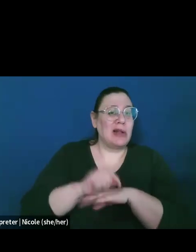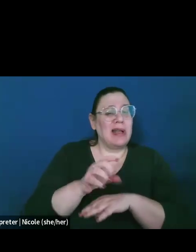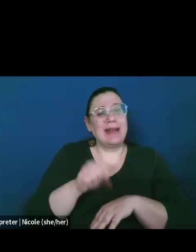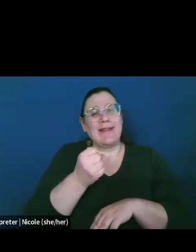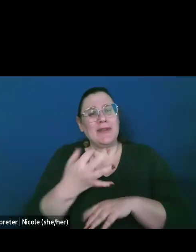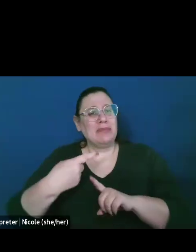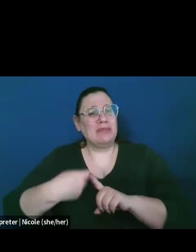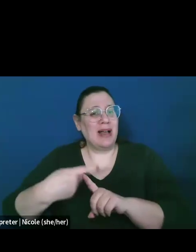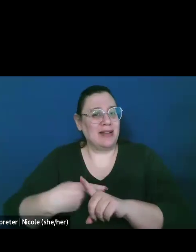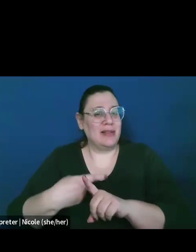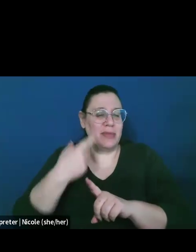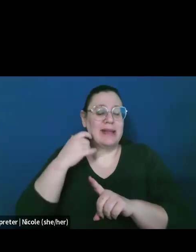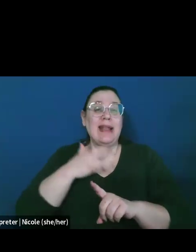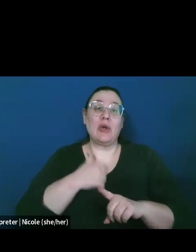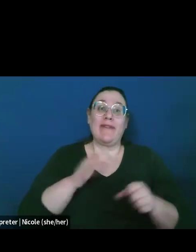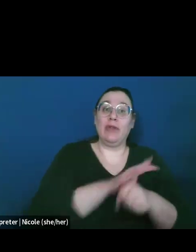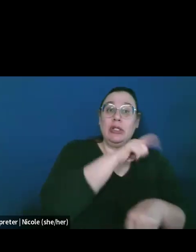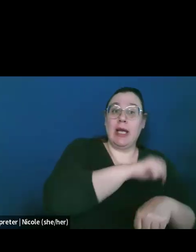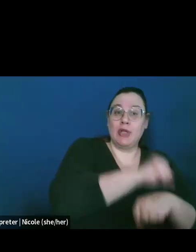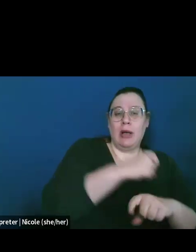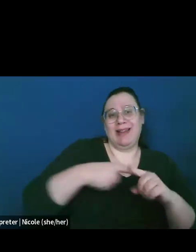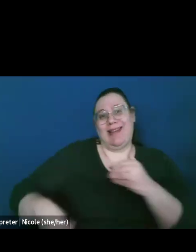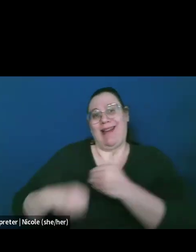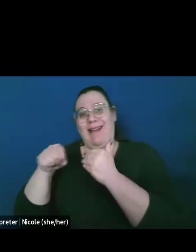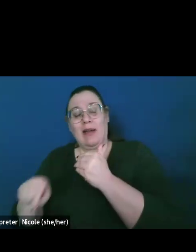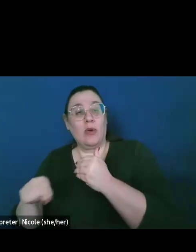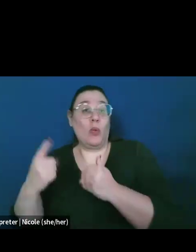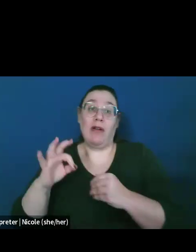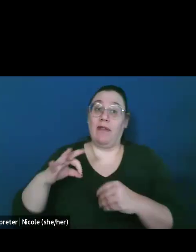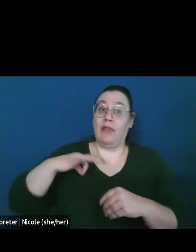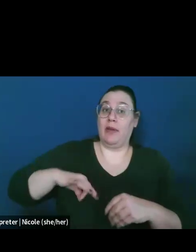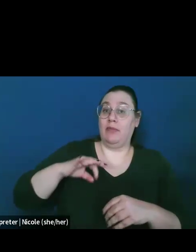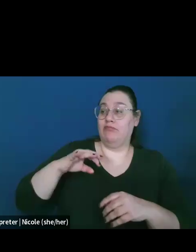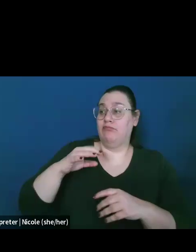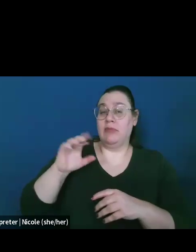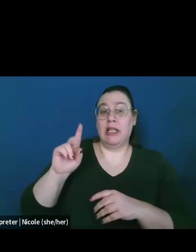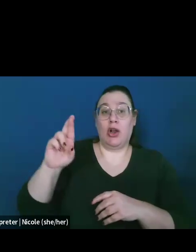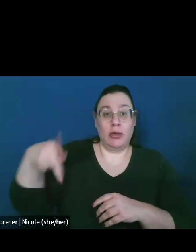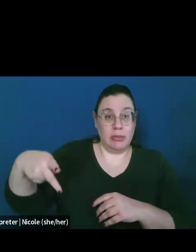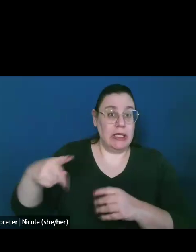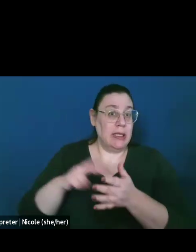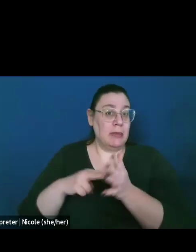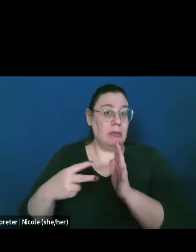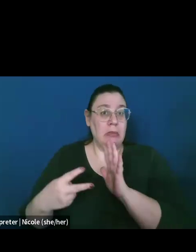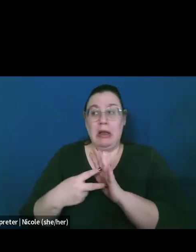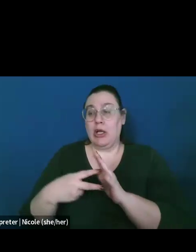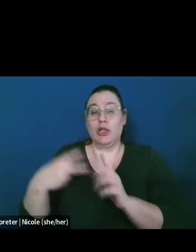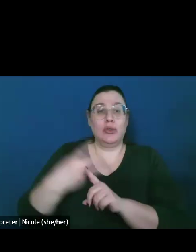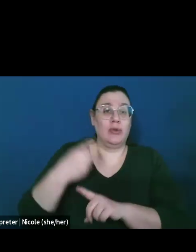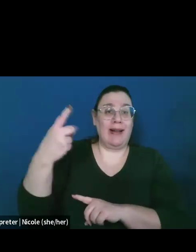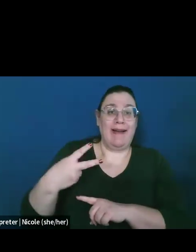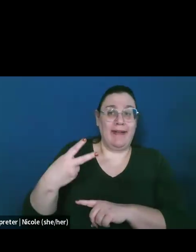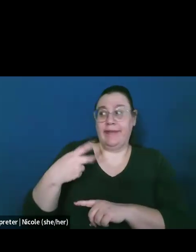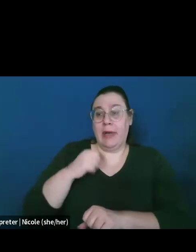also having a full-time job on top. One of the silver linings of the DRP is that it basically meant for 2.5 months, my job was to